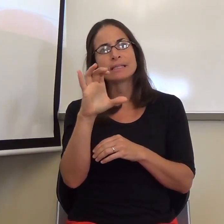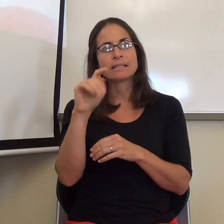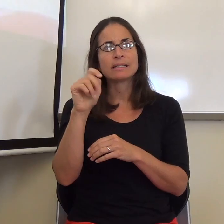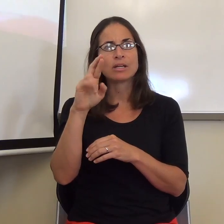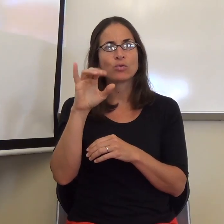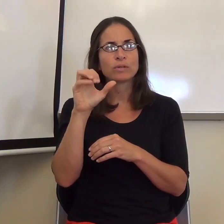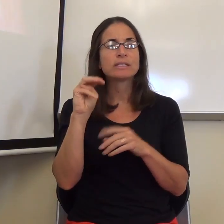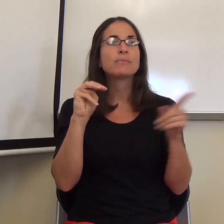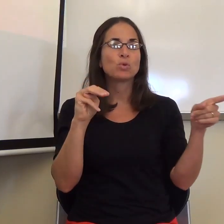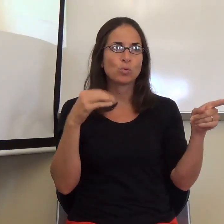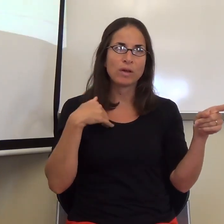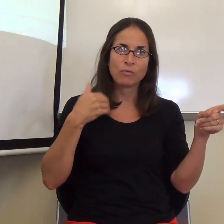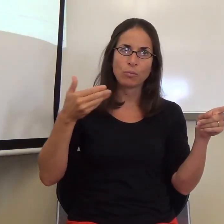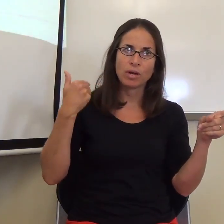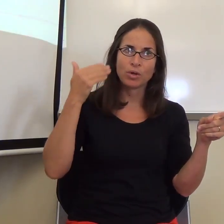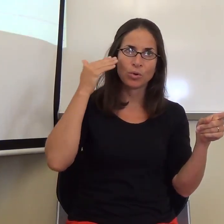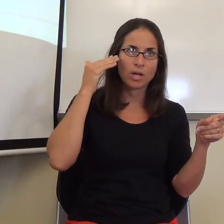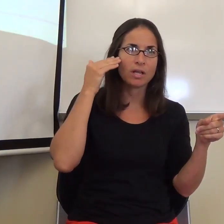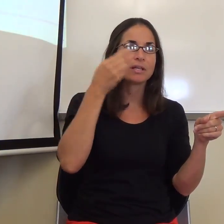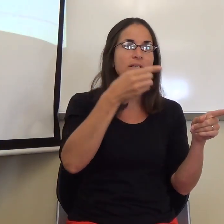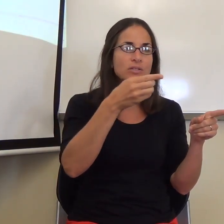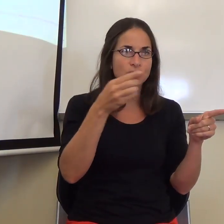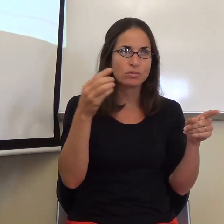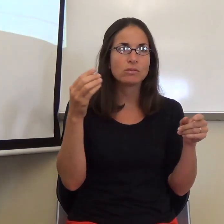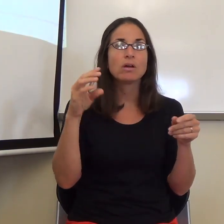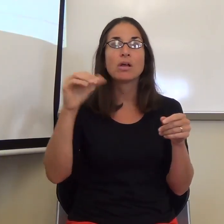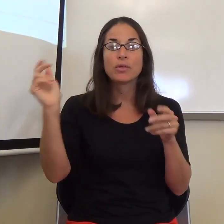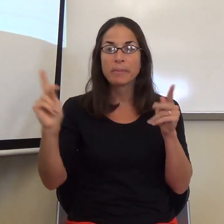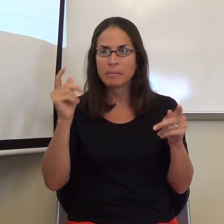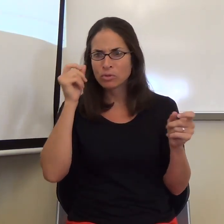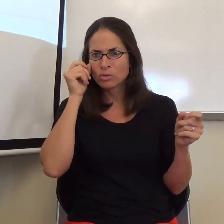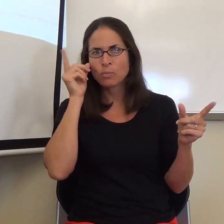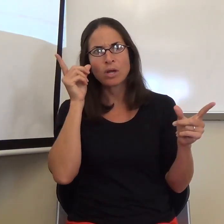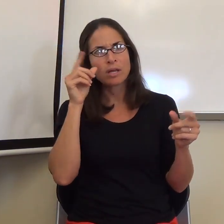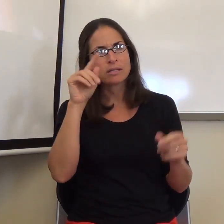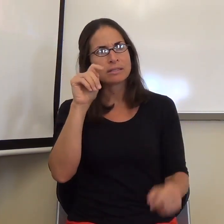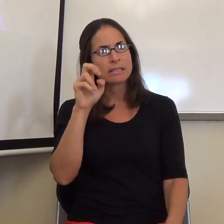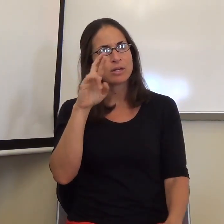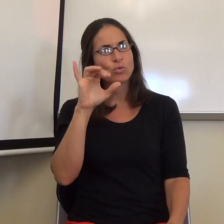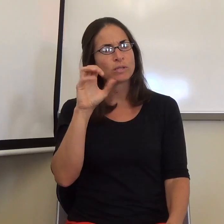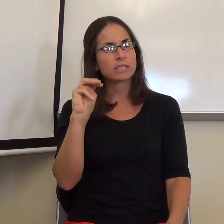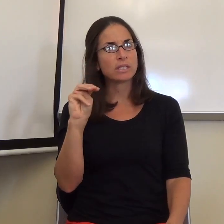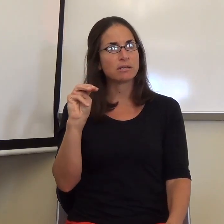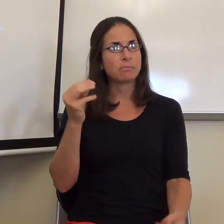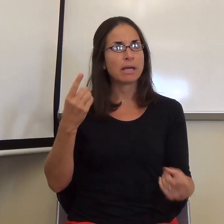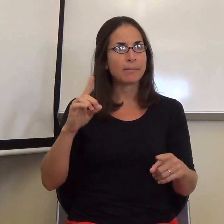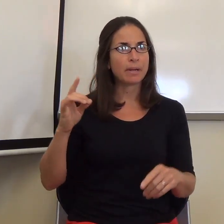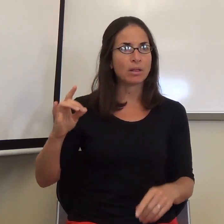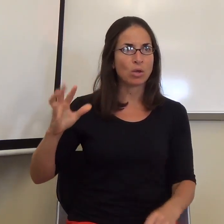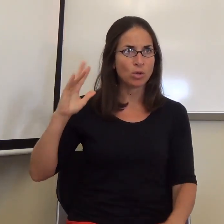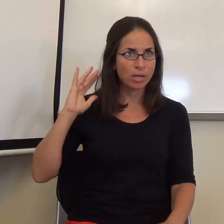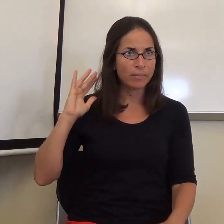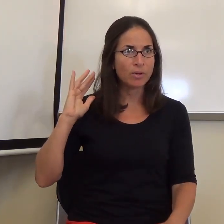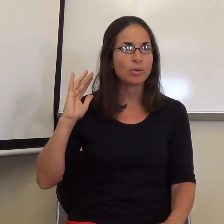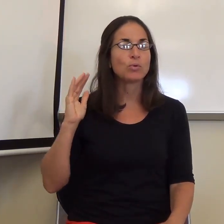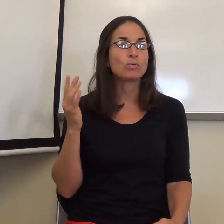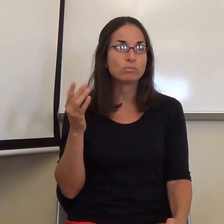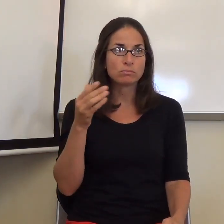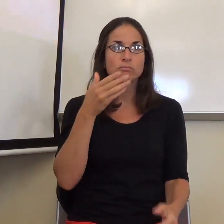Yeah. So to some of us, this is surprising that terrorism was going on this long ago. But this is a good clue, the